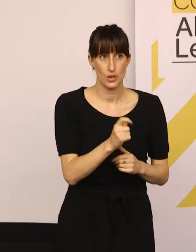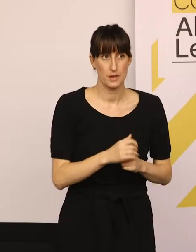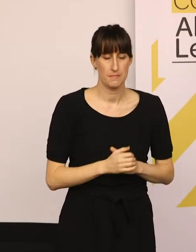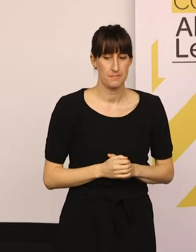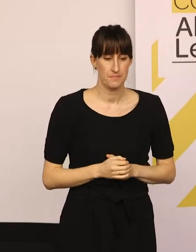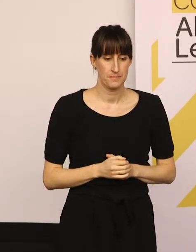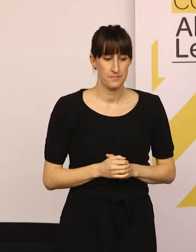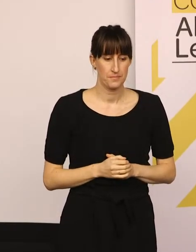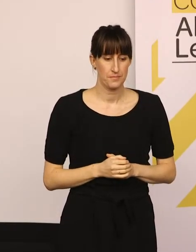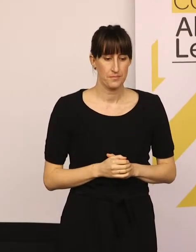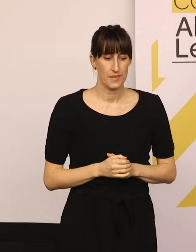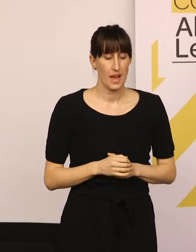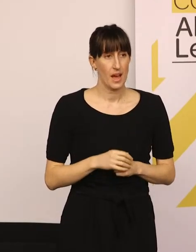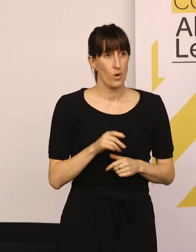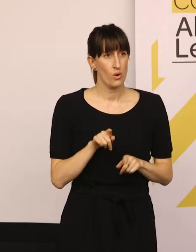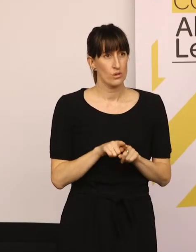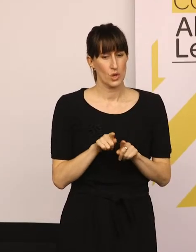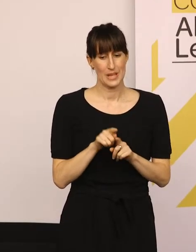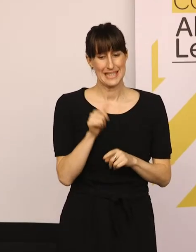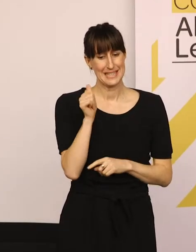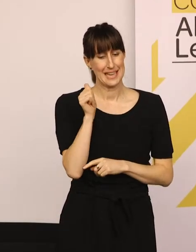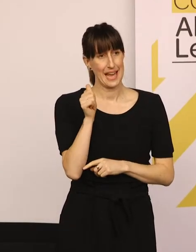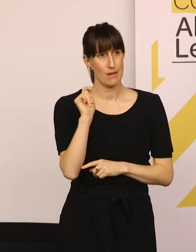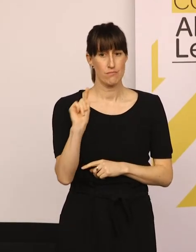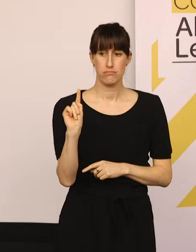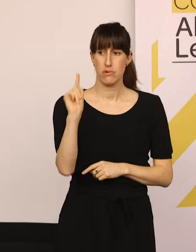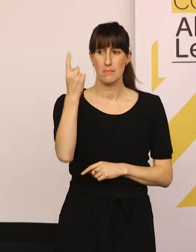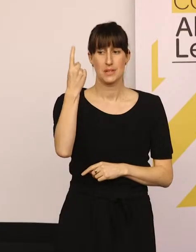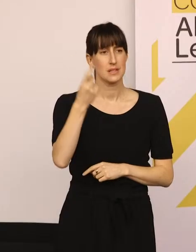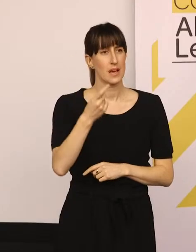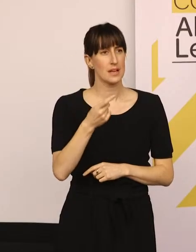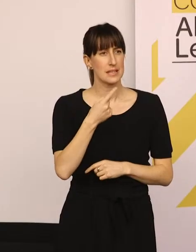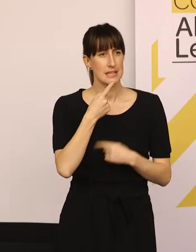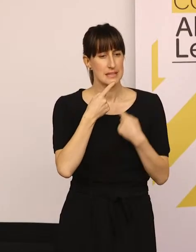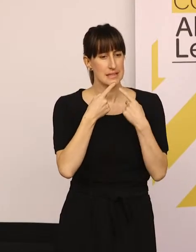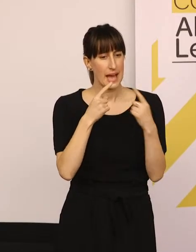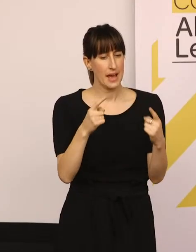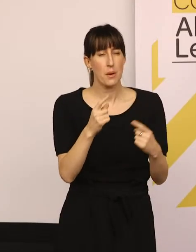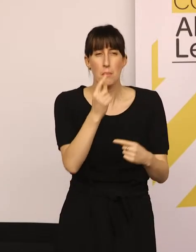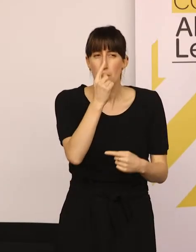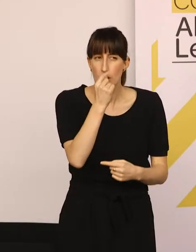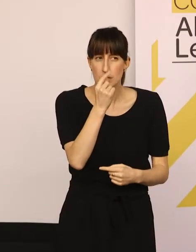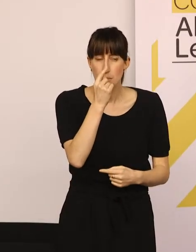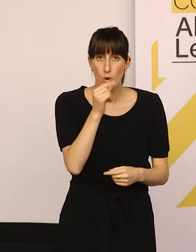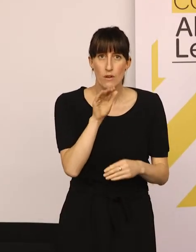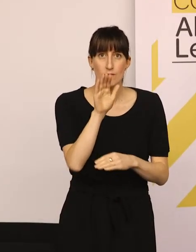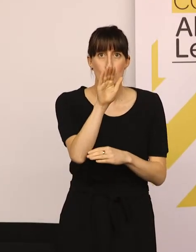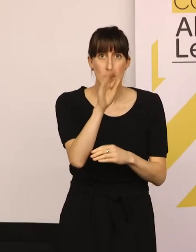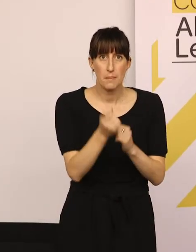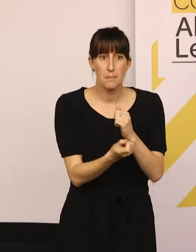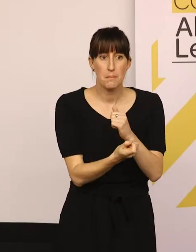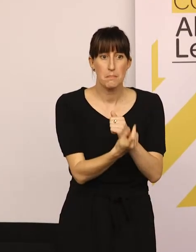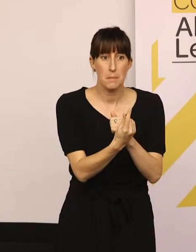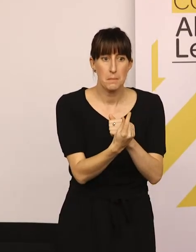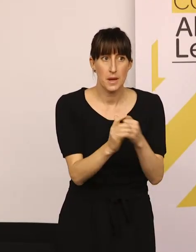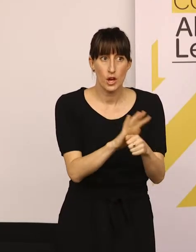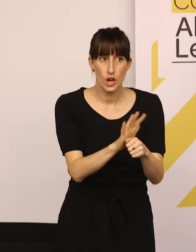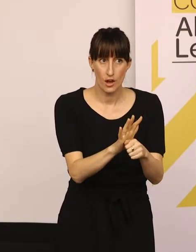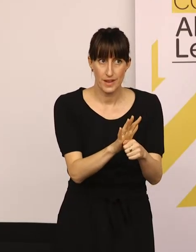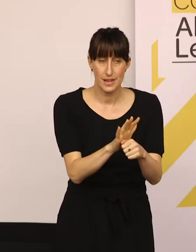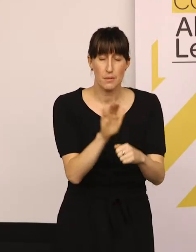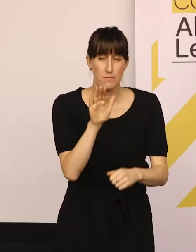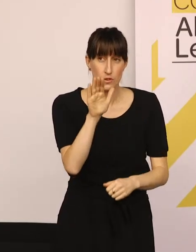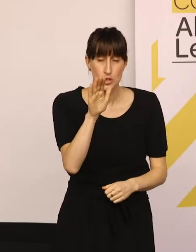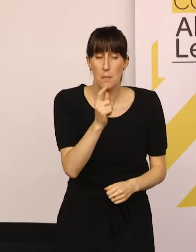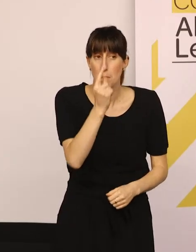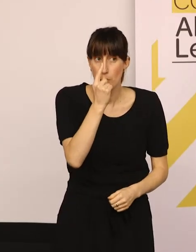want to reiterate the comments made by the Prime Minister yesterday about being prepared for additional cases in the future. We know this will happen.